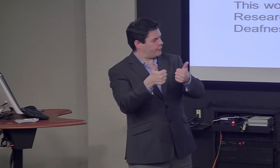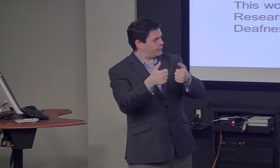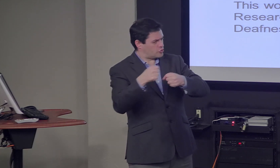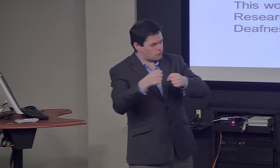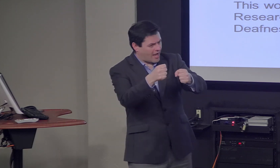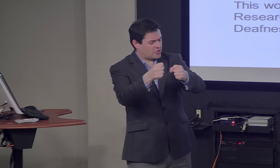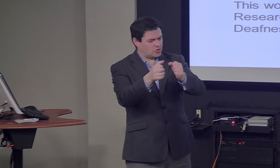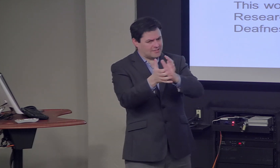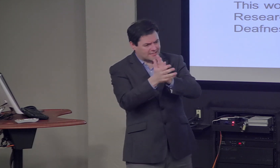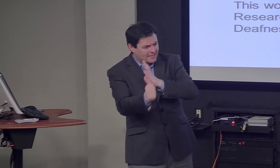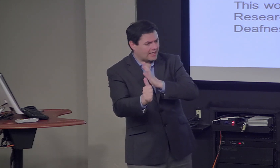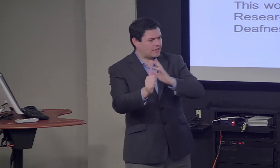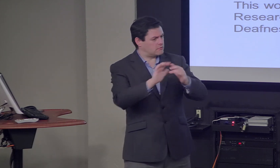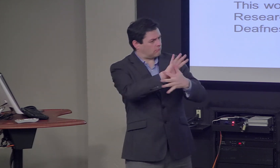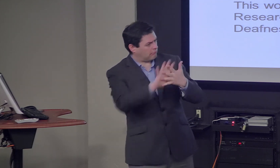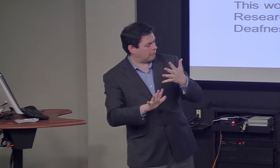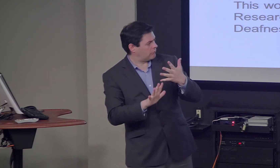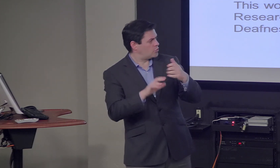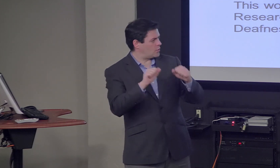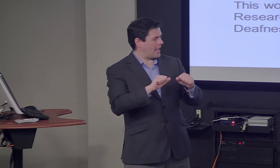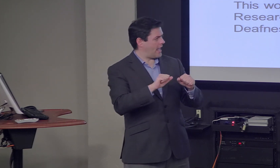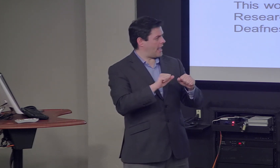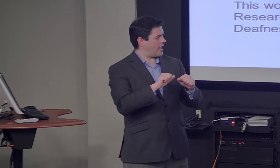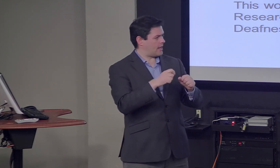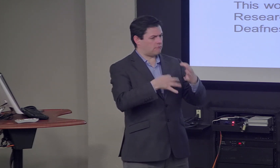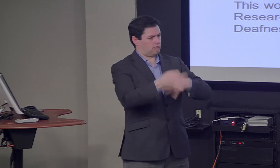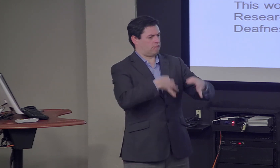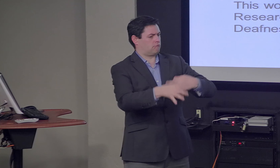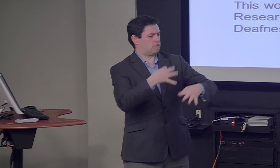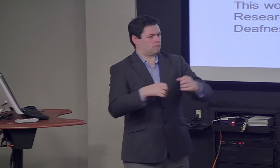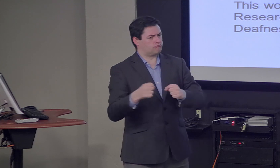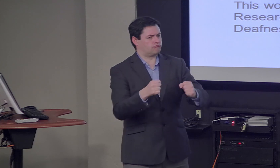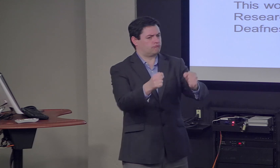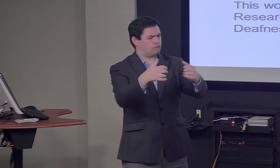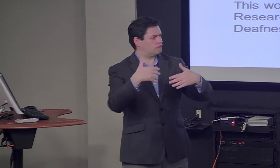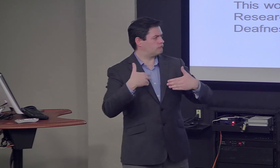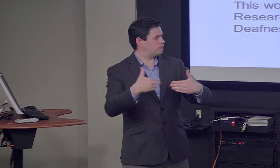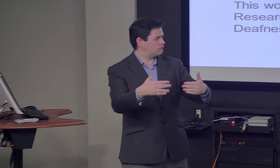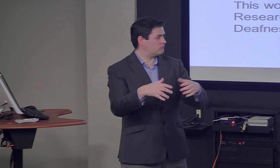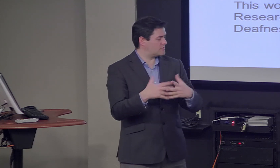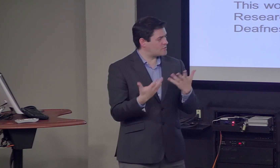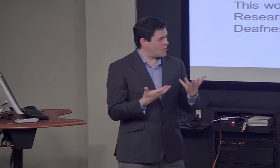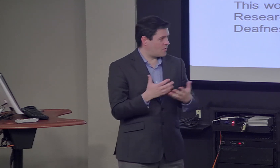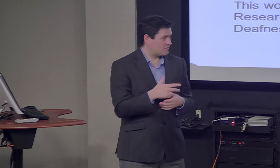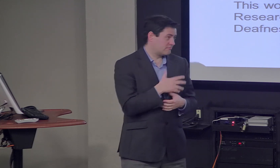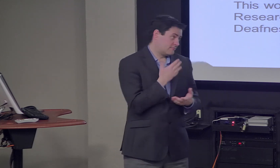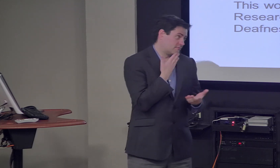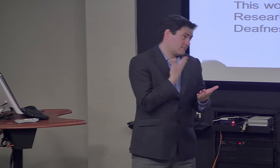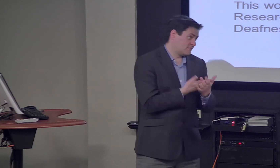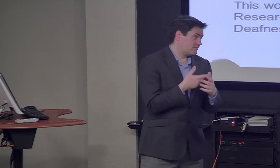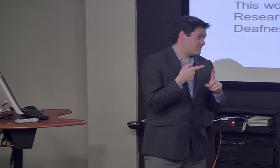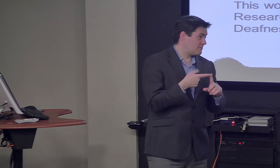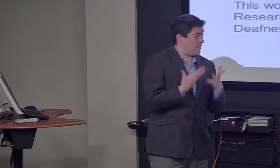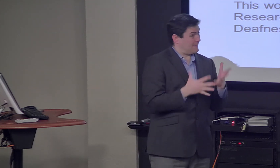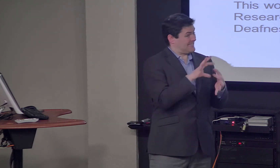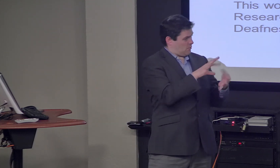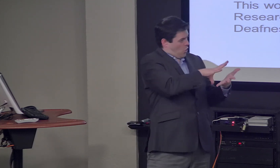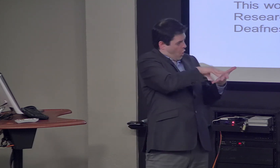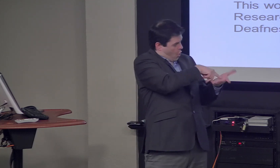cognitive decline might occur, but it might be compensated by other skills that are learned, other strategies that are undertaken that compensate for the